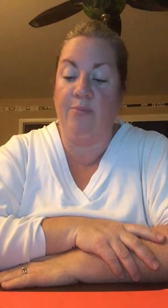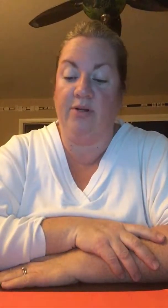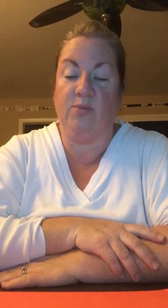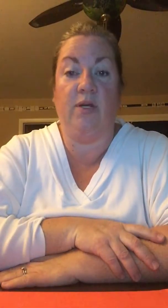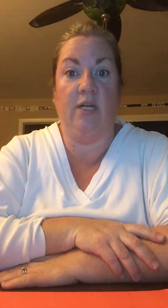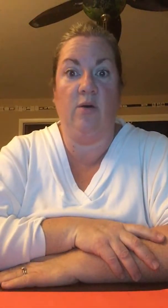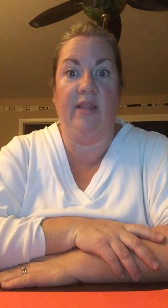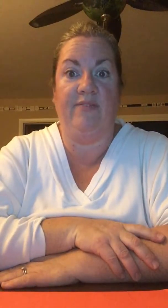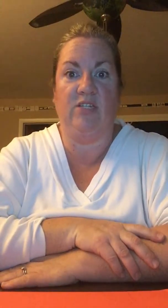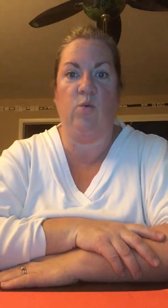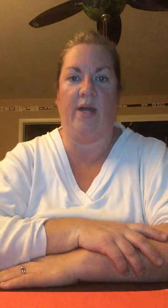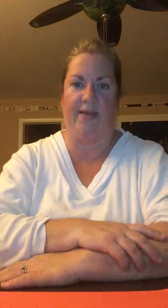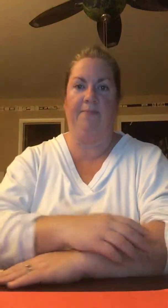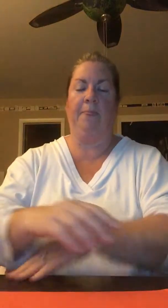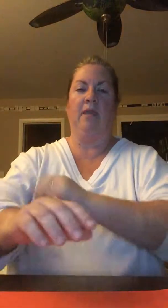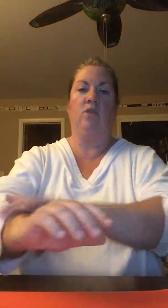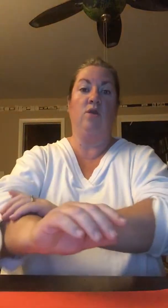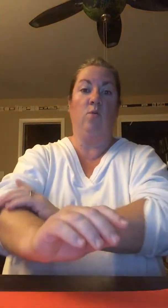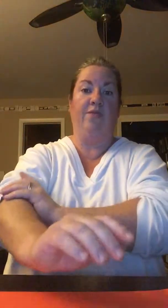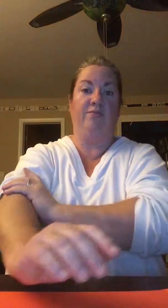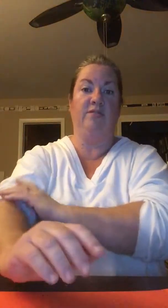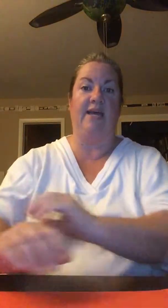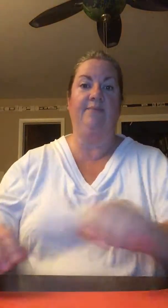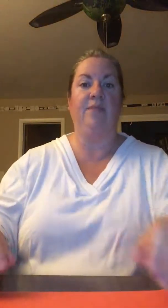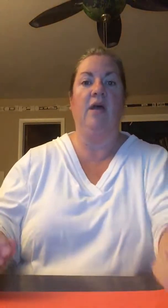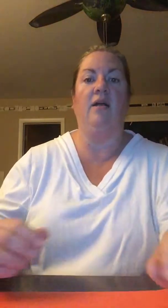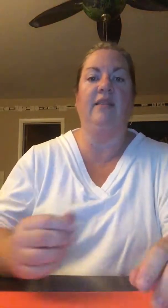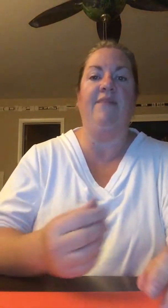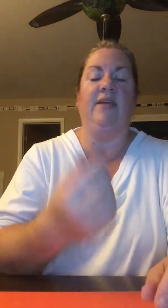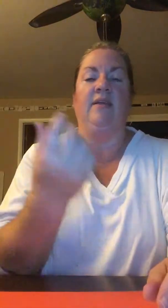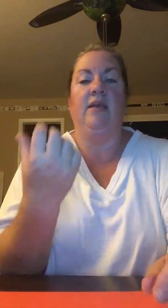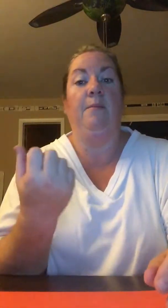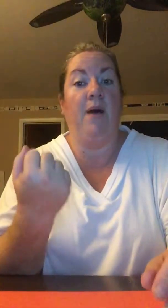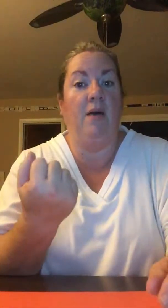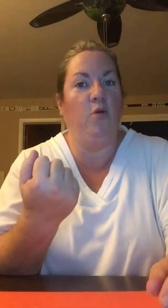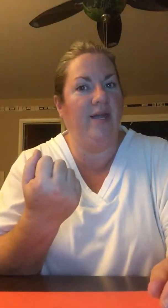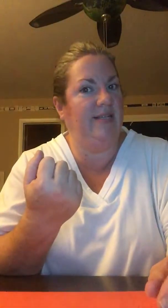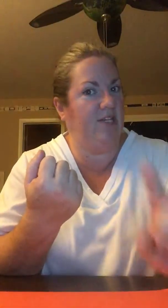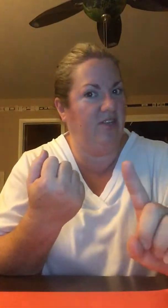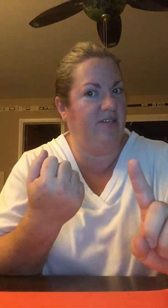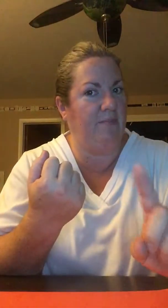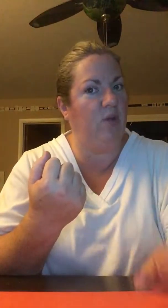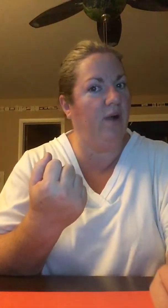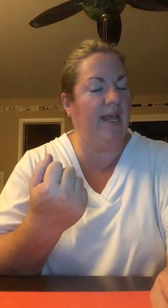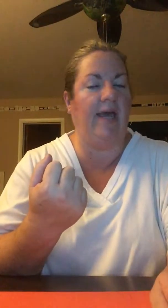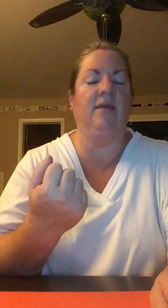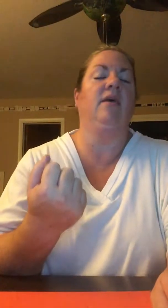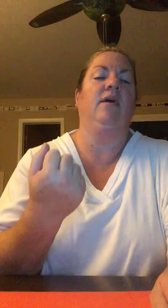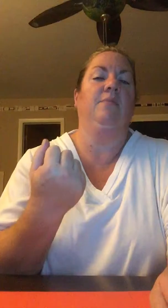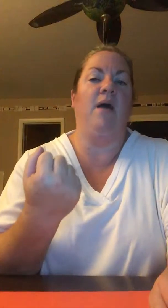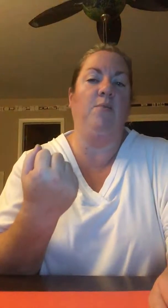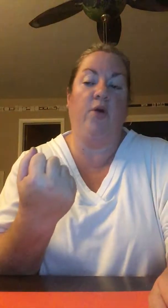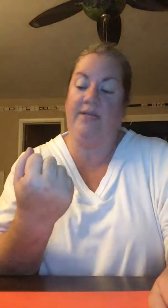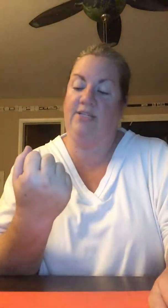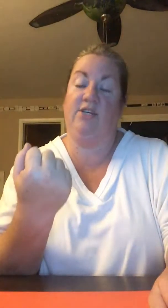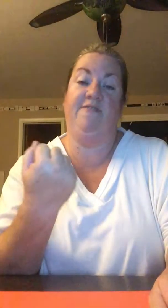Numbers, we're going to go 11 to 20. You know 1 through 10. 11, palm orientation. There's that big word again. Palm orientation